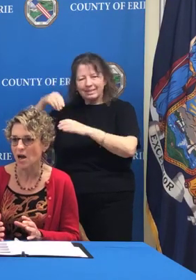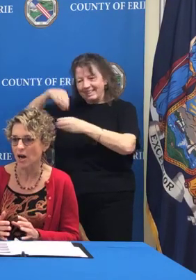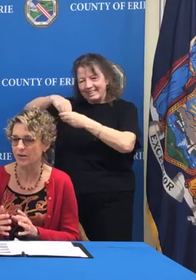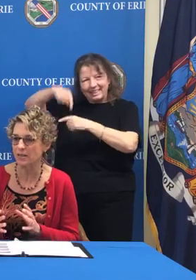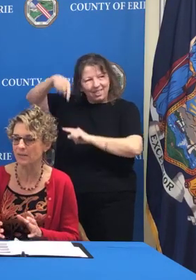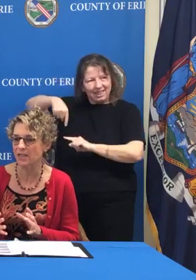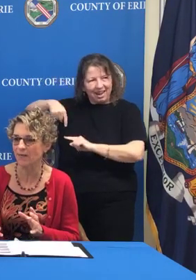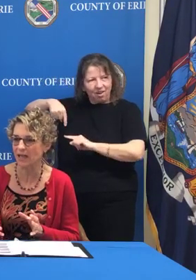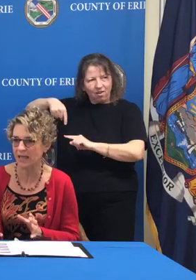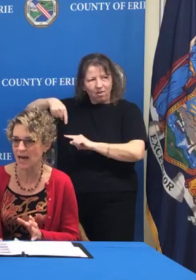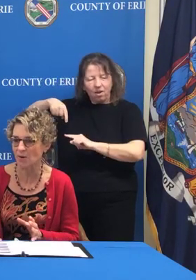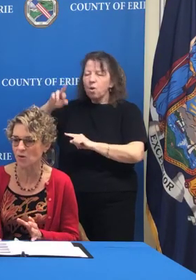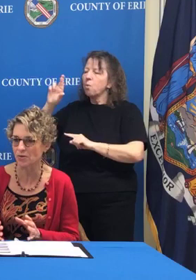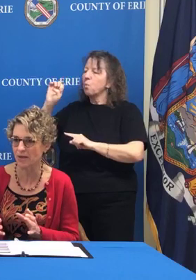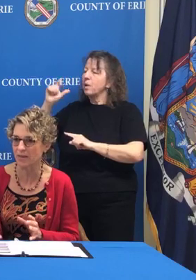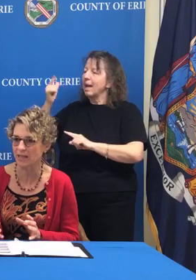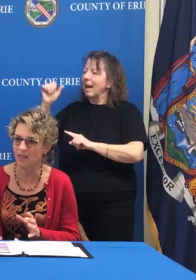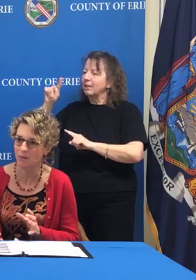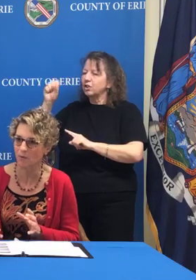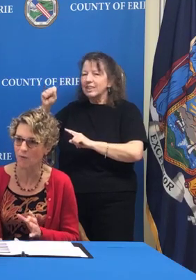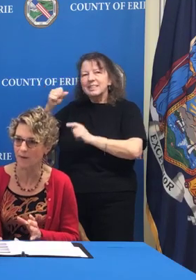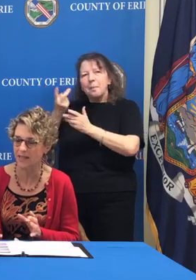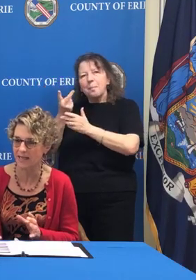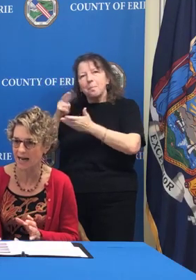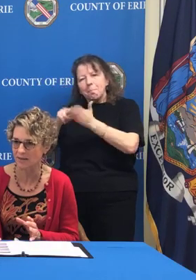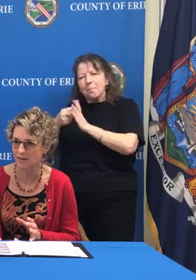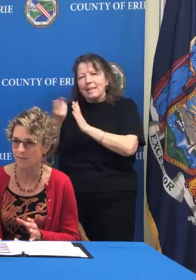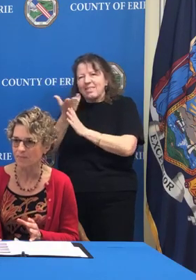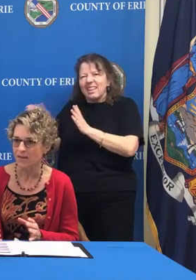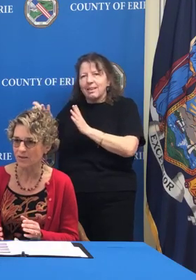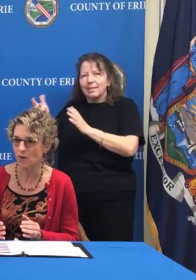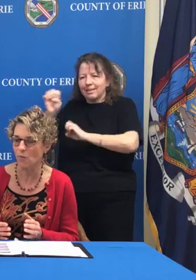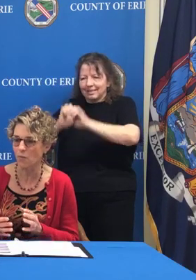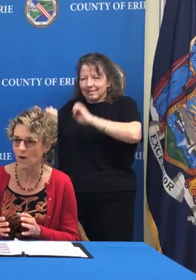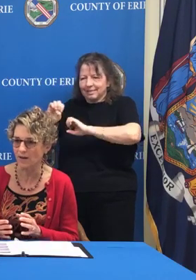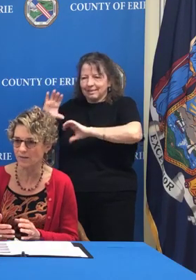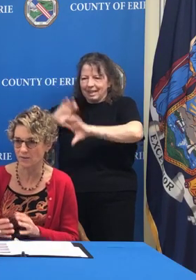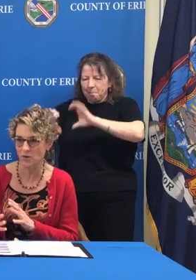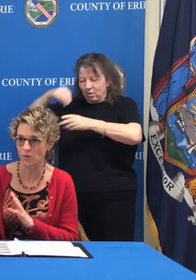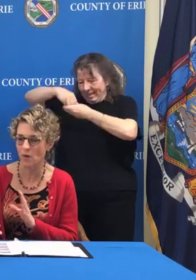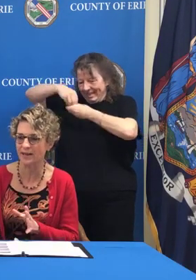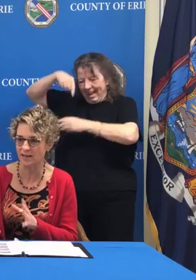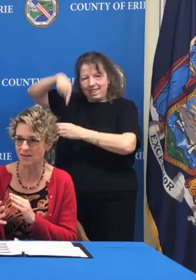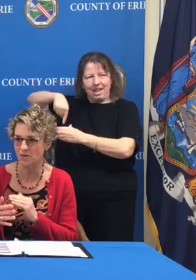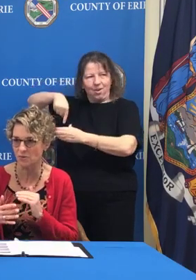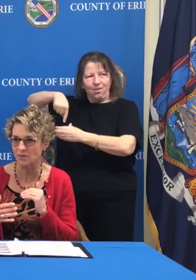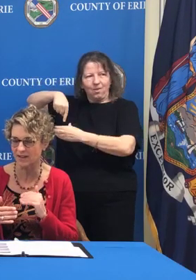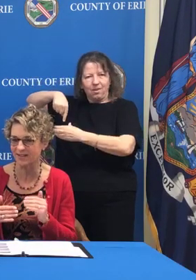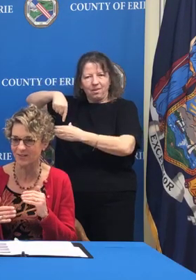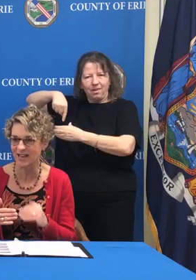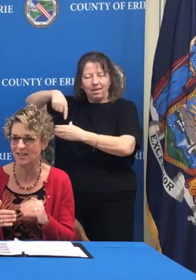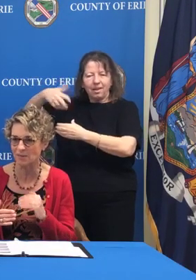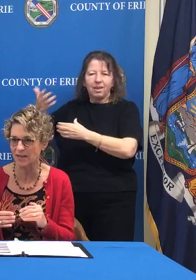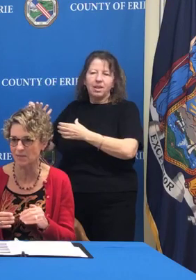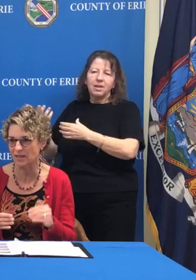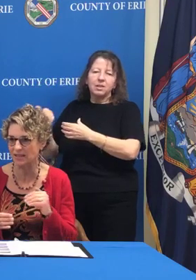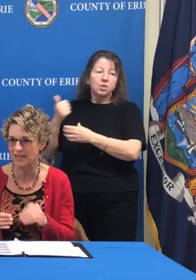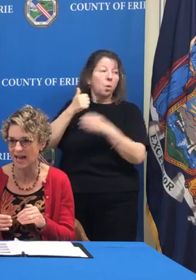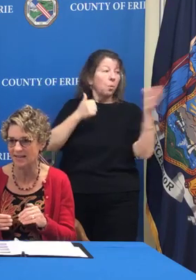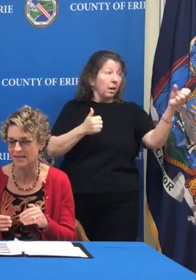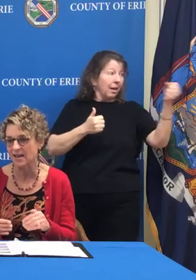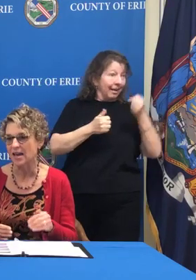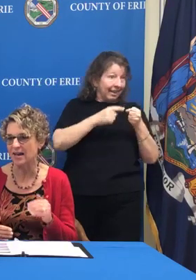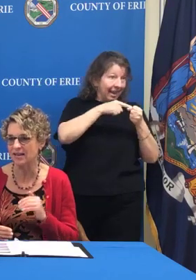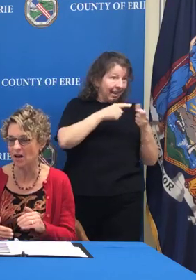reagents are the specific chemicals that we need to perform the test. So one is to get the specimen